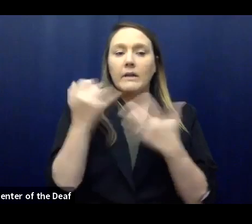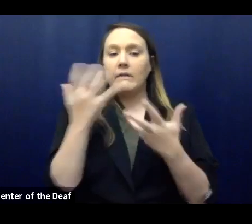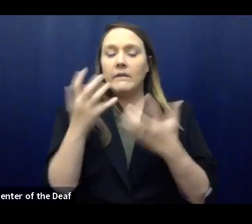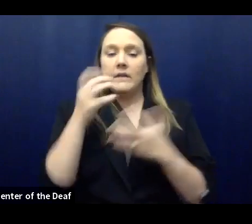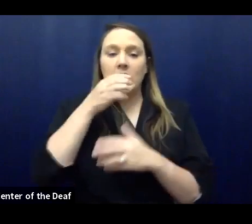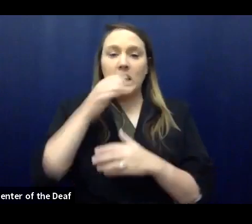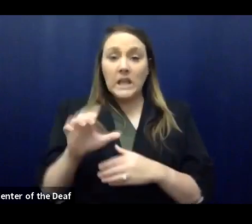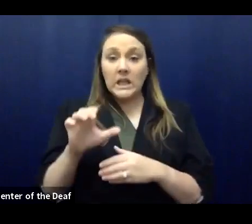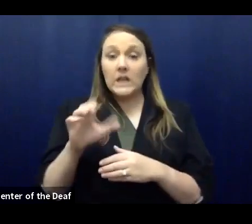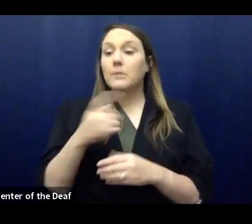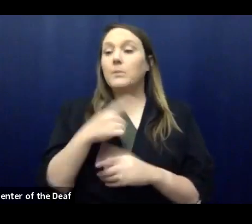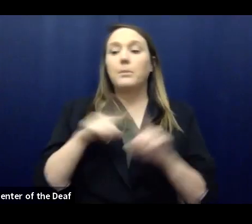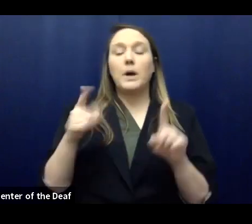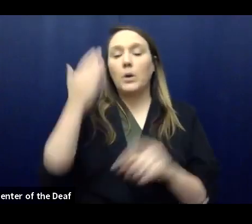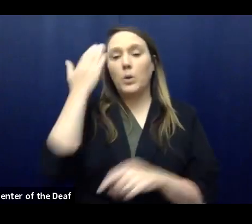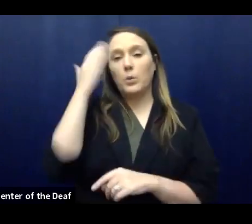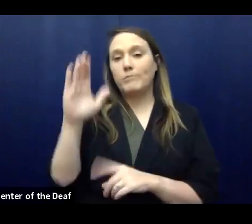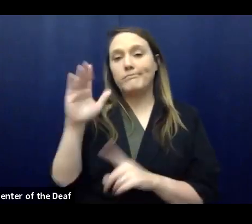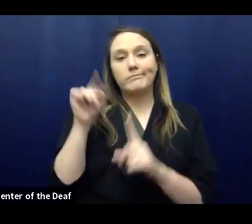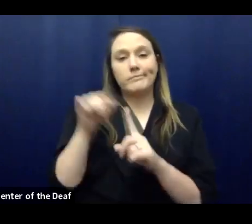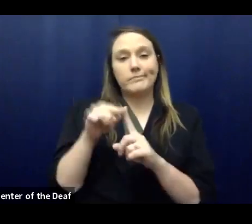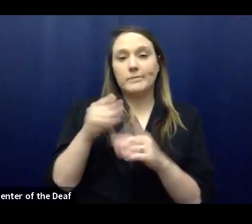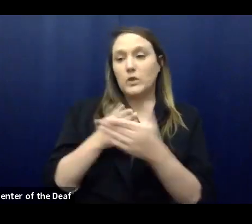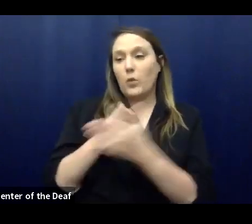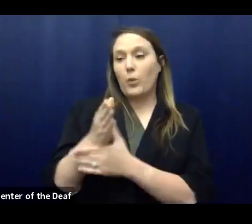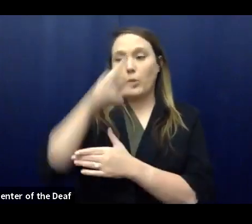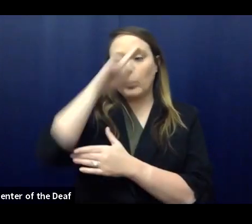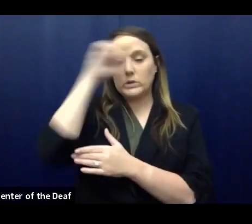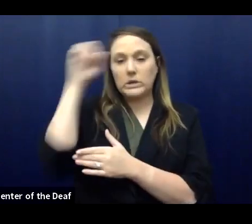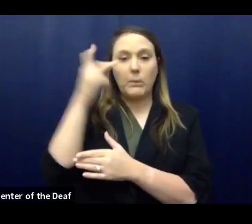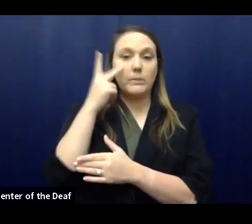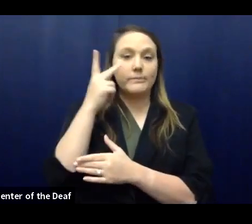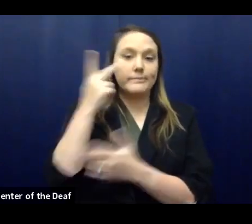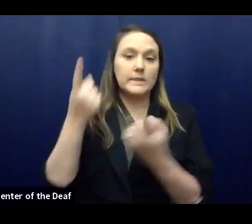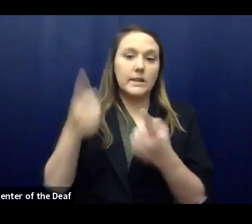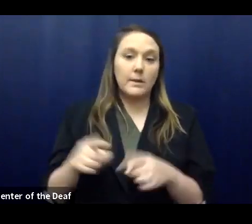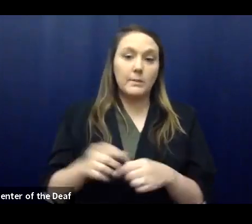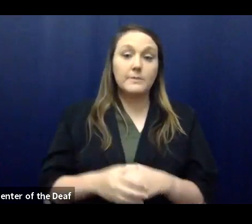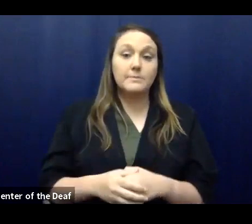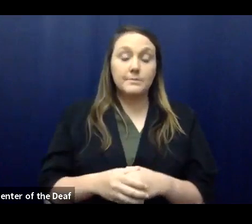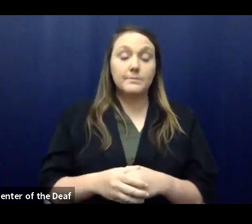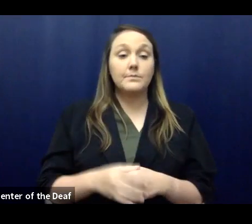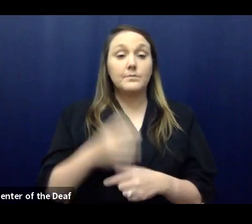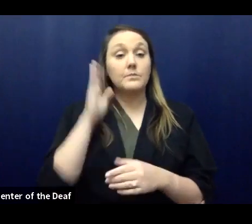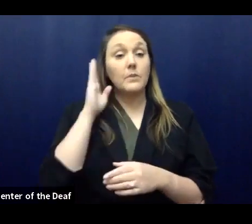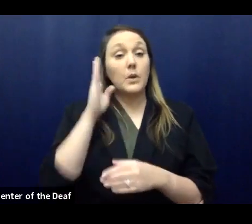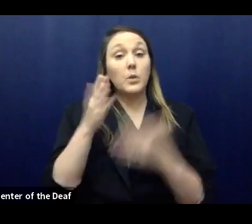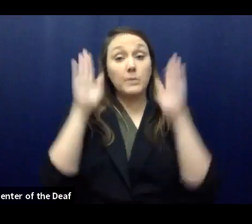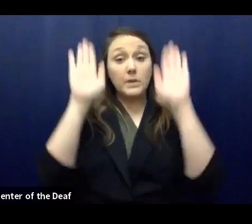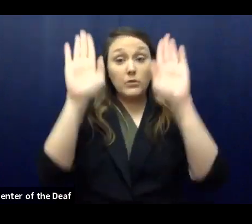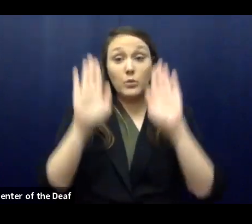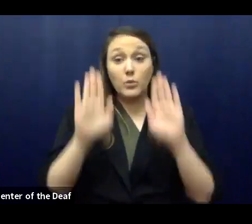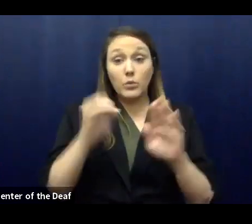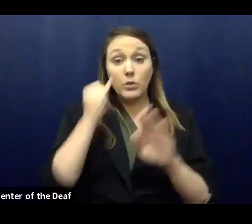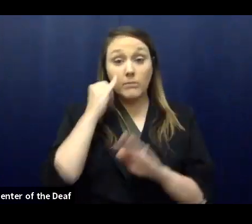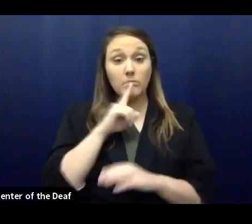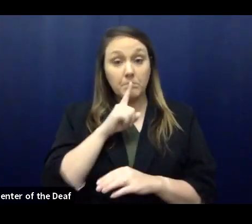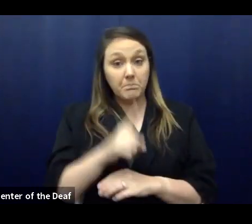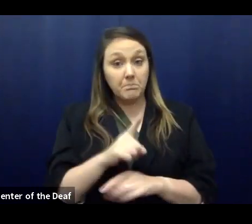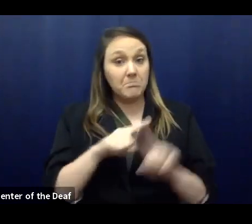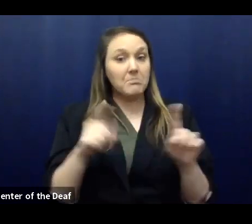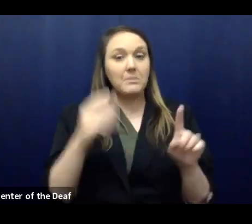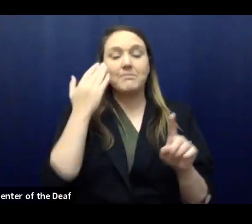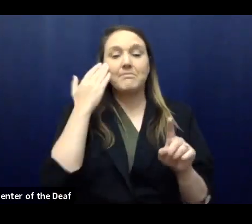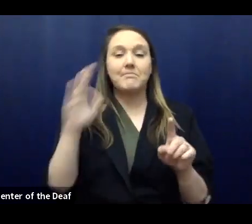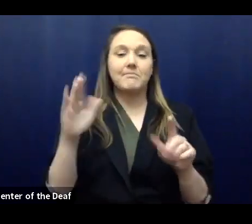we're just not going to know that until we're through the summer and we see what happens. It would be great if that were true, but I don't think